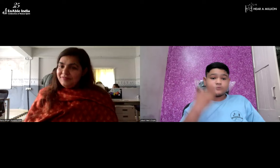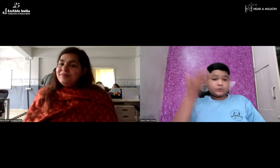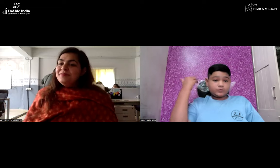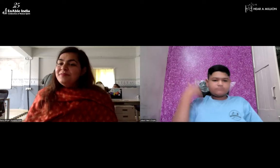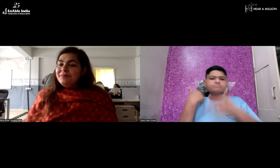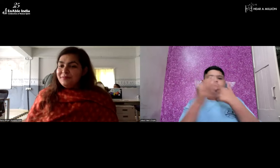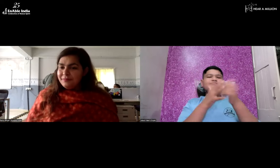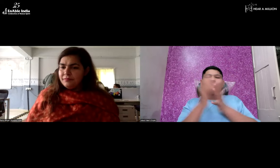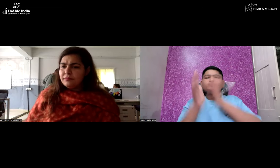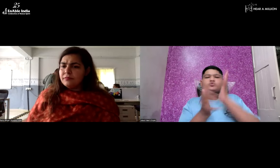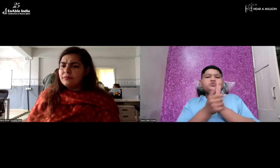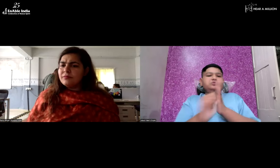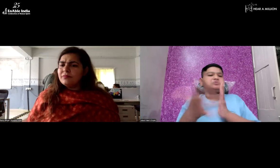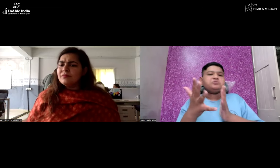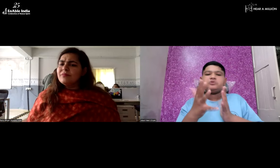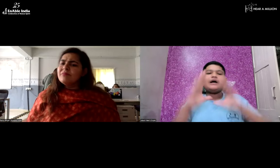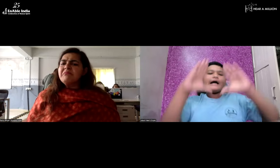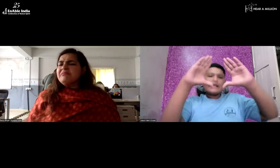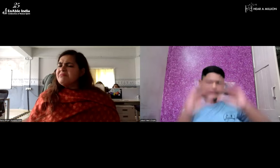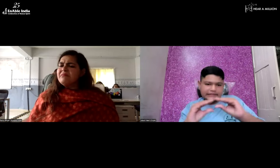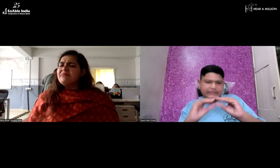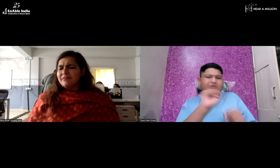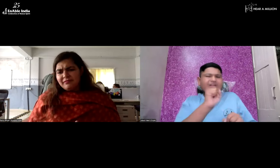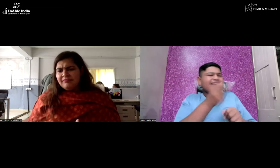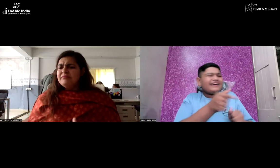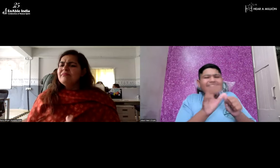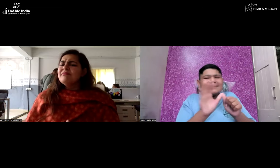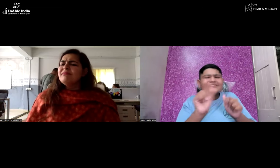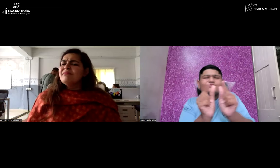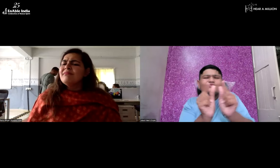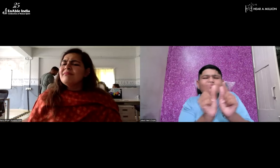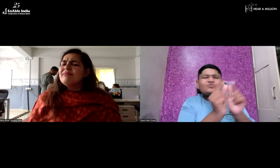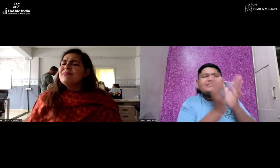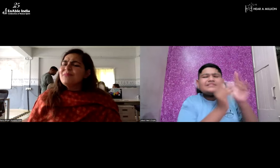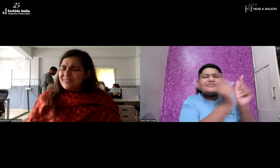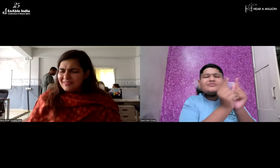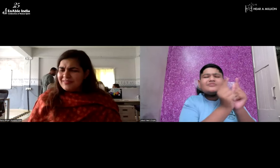wait, so can you see us clearly? Yes.